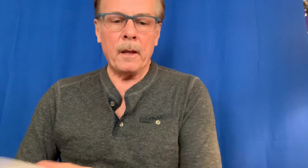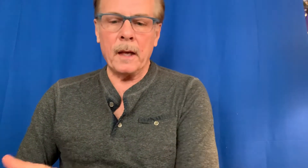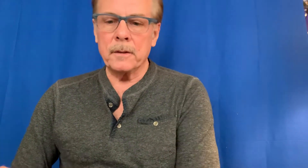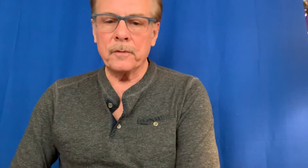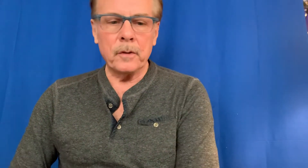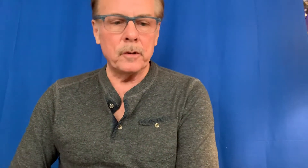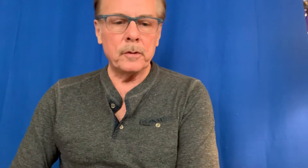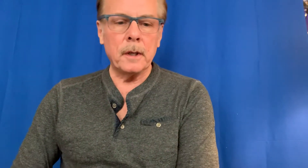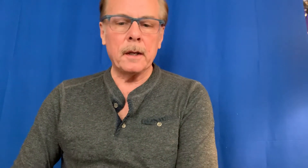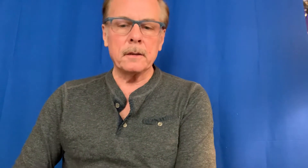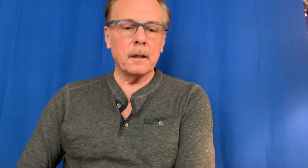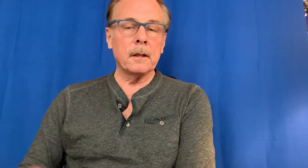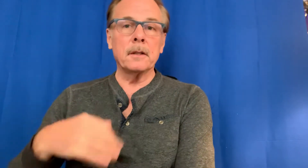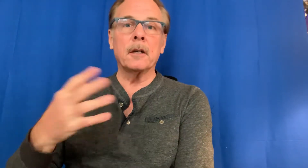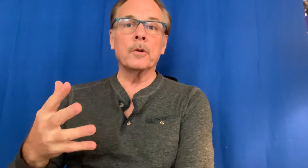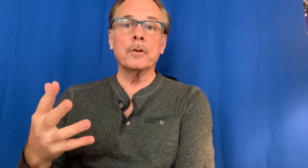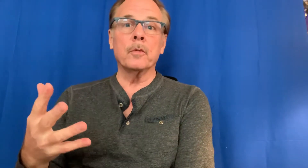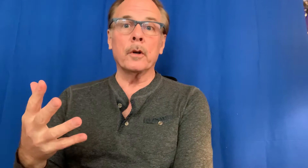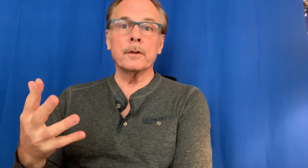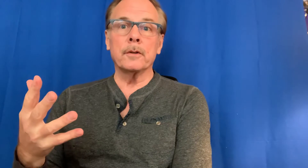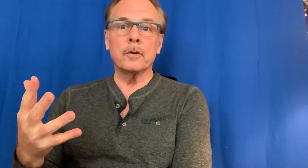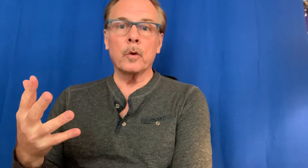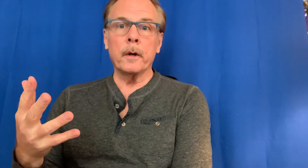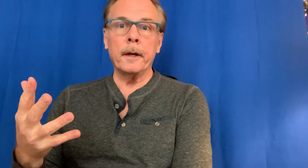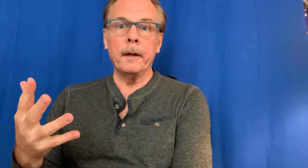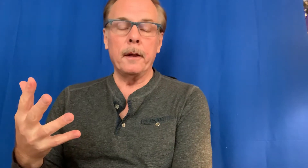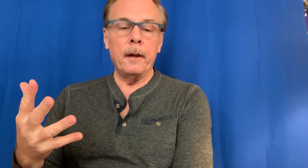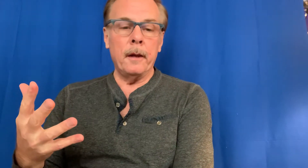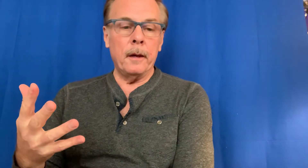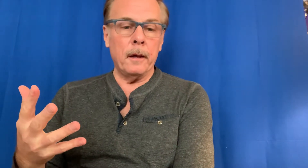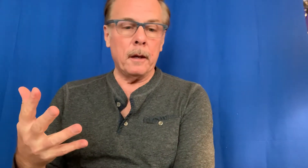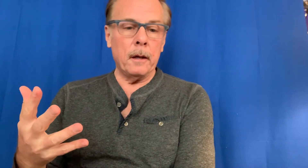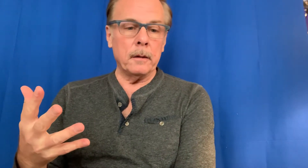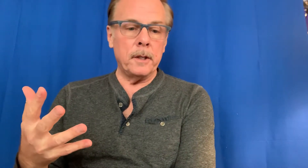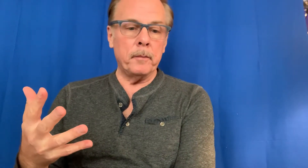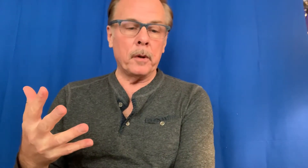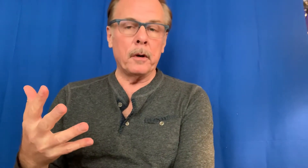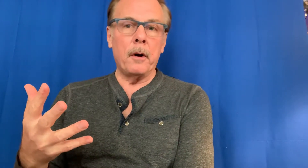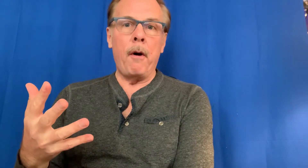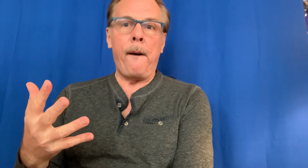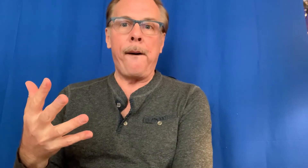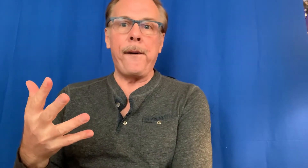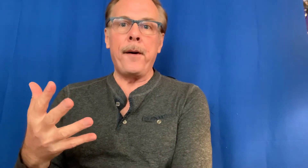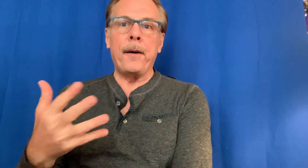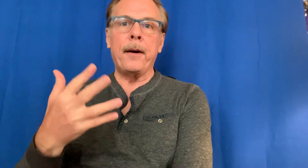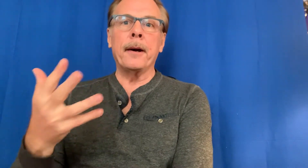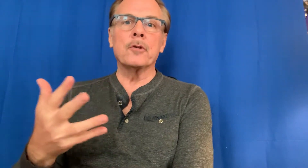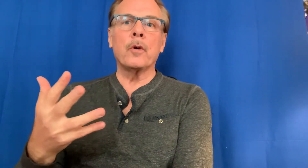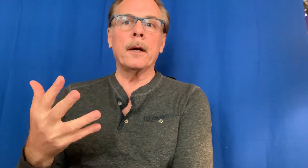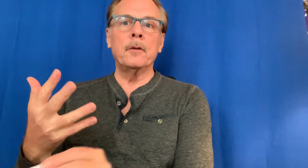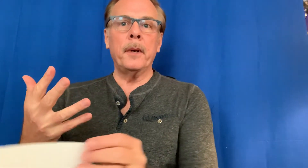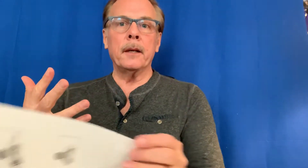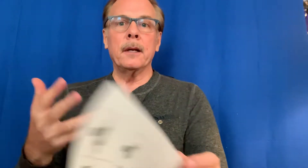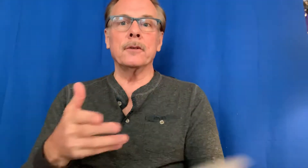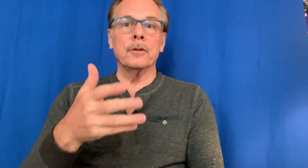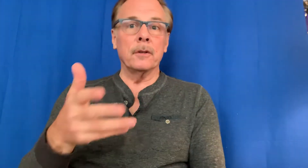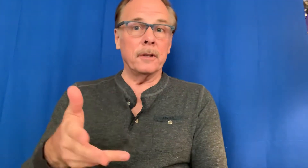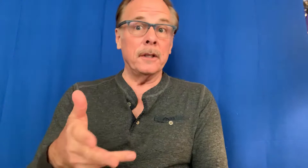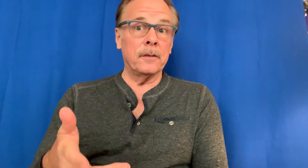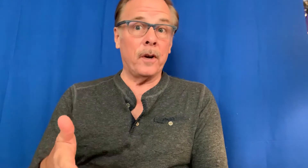That's it for new signs. Like I said, I want you to watch the story, Timber, and try to pay attention to these